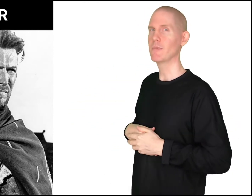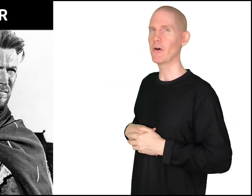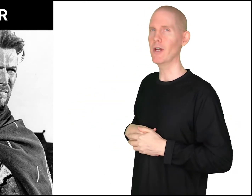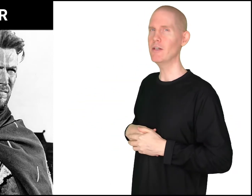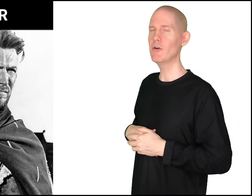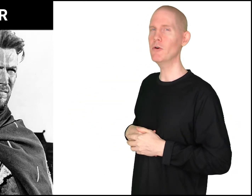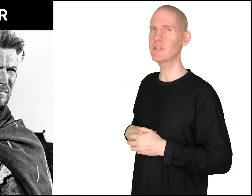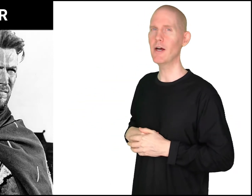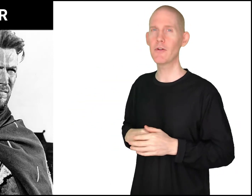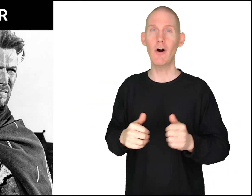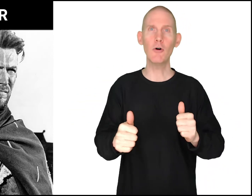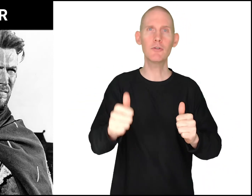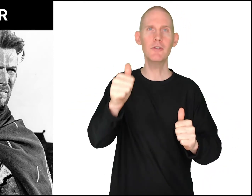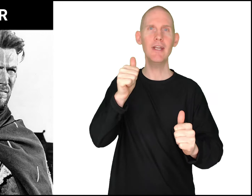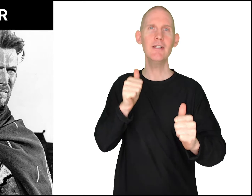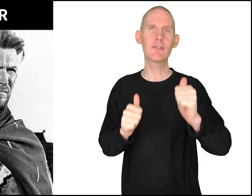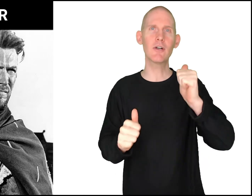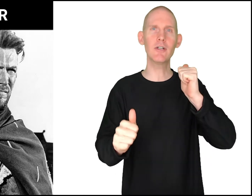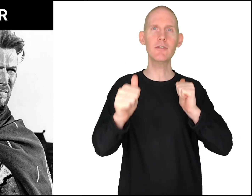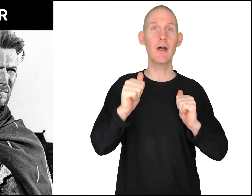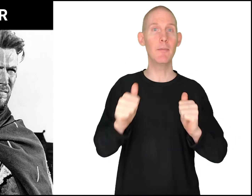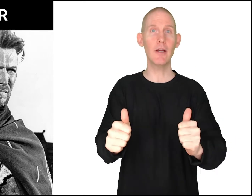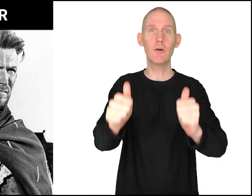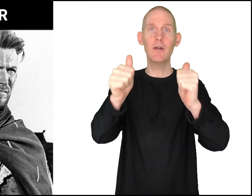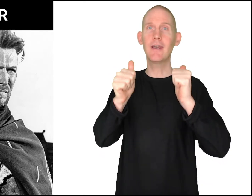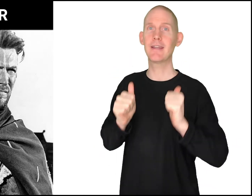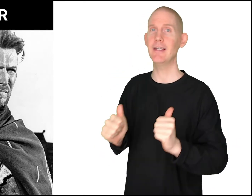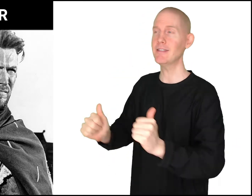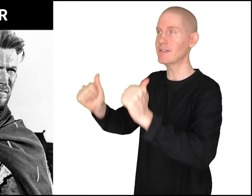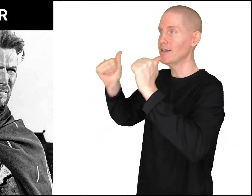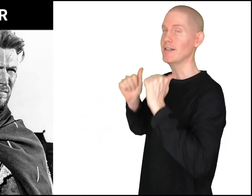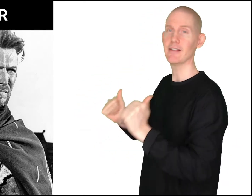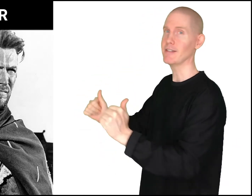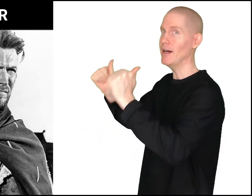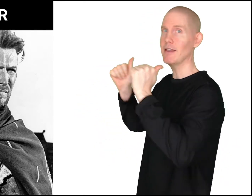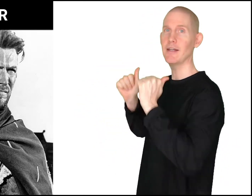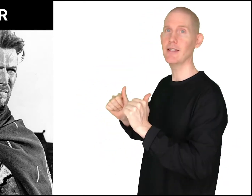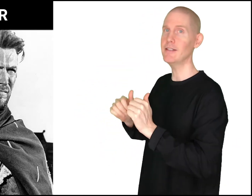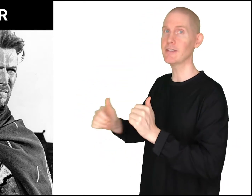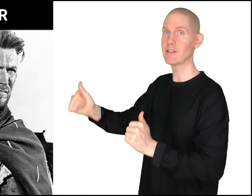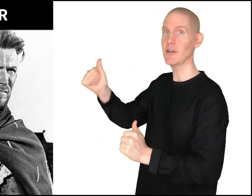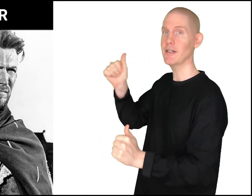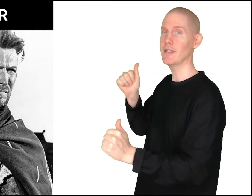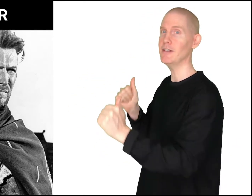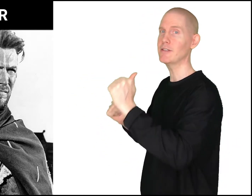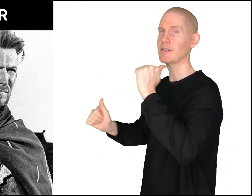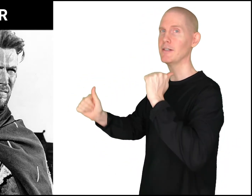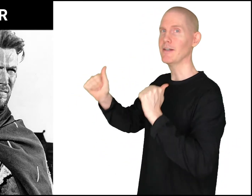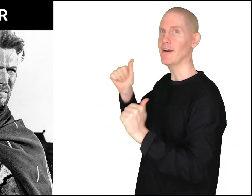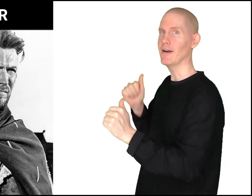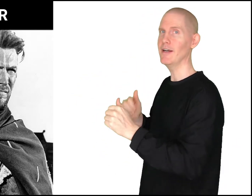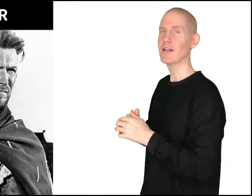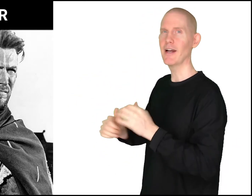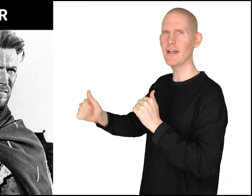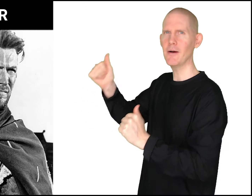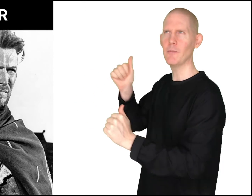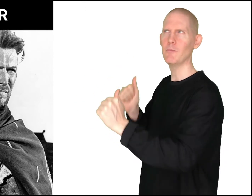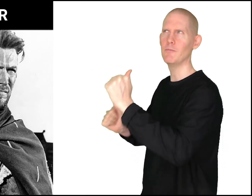okay, you notice how they're alternating circles? I'm not going like this. It's not like this. It's like this, all right? Kind of like a